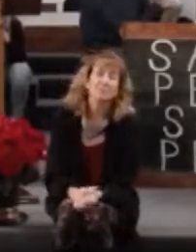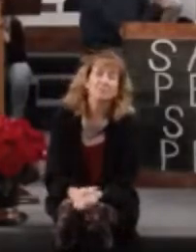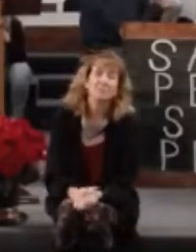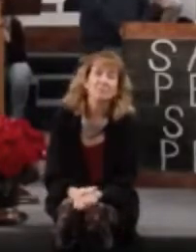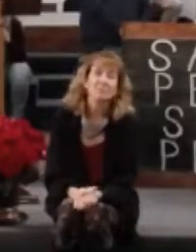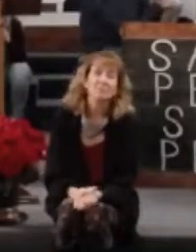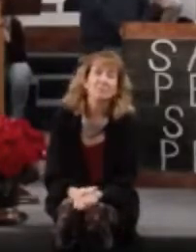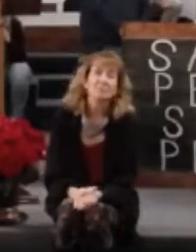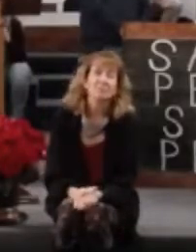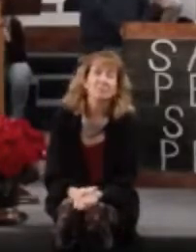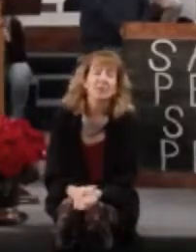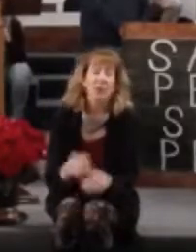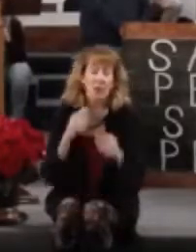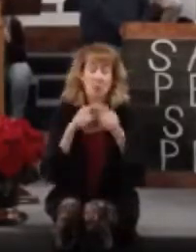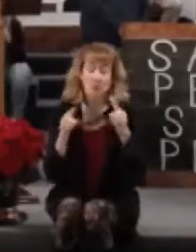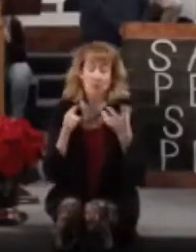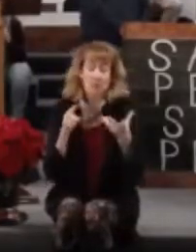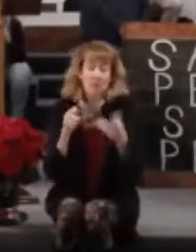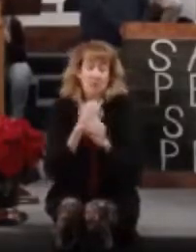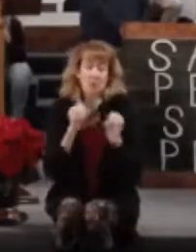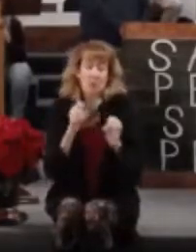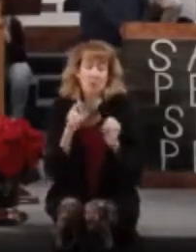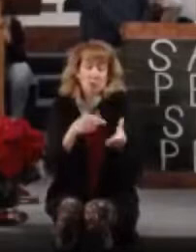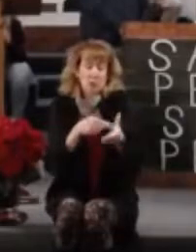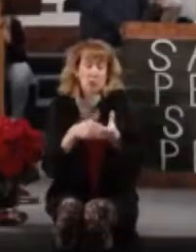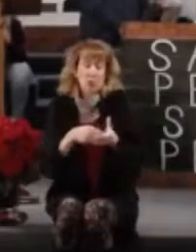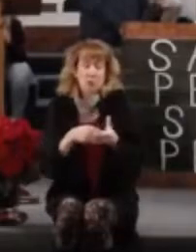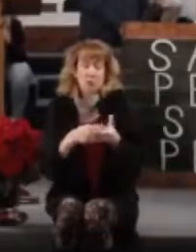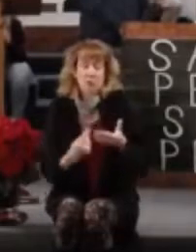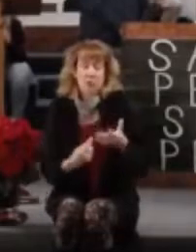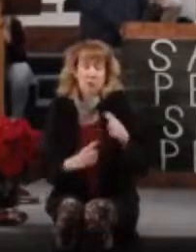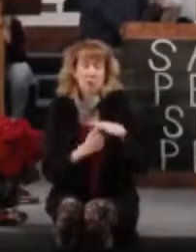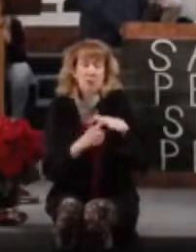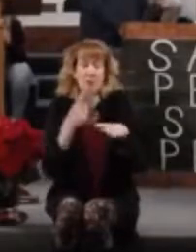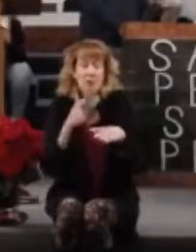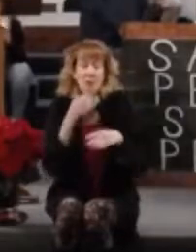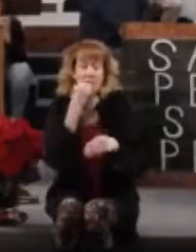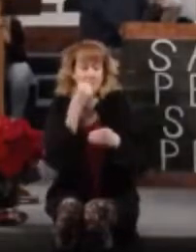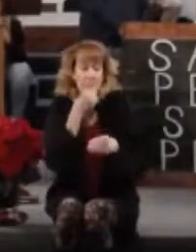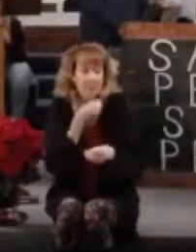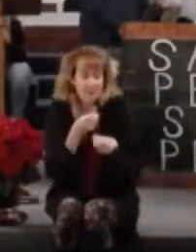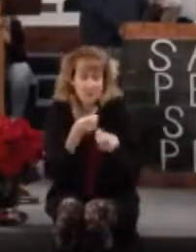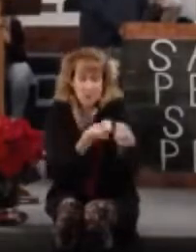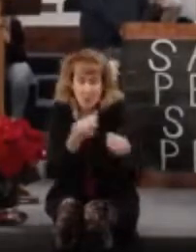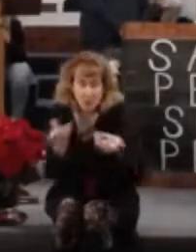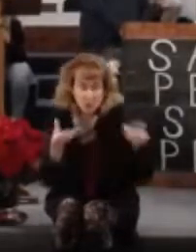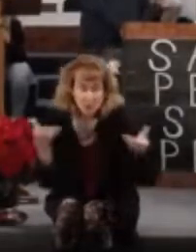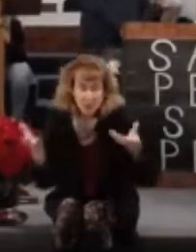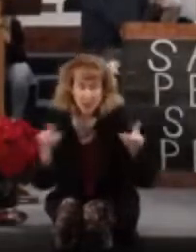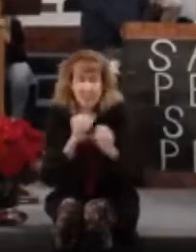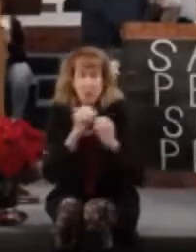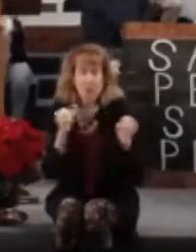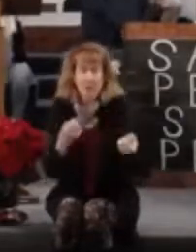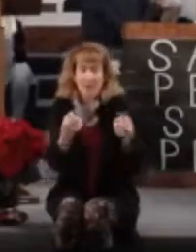But if nobody shows that love, if nobody shows up for pantry, if nobody shows up for Wednesday night